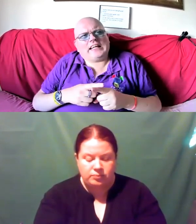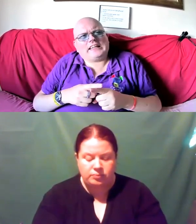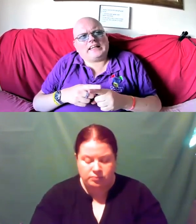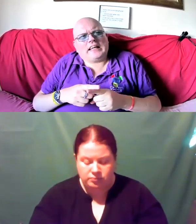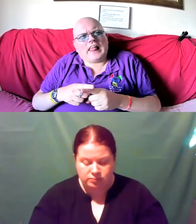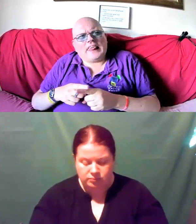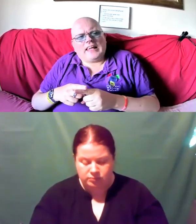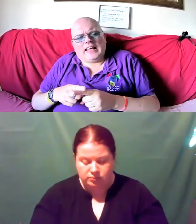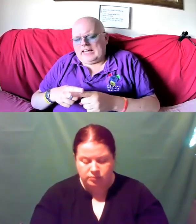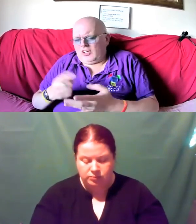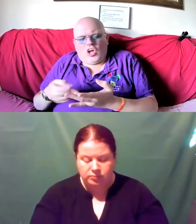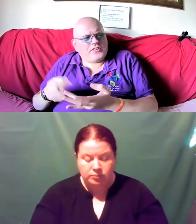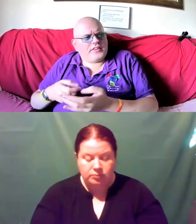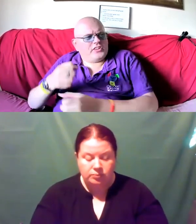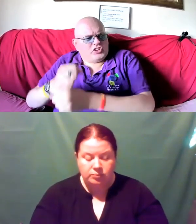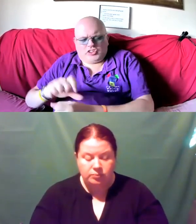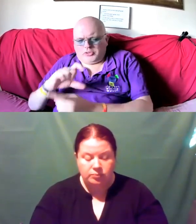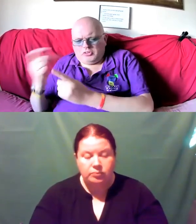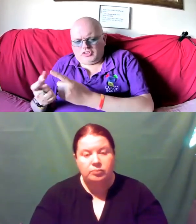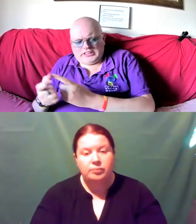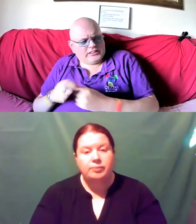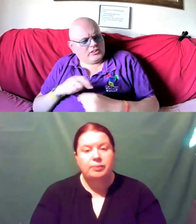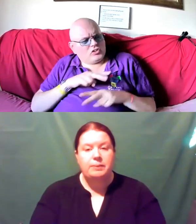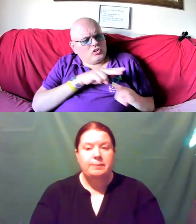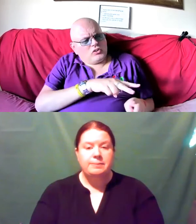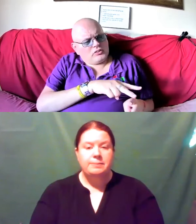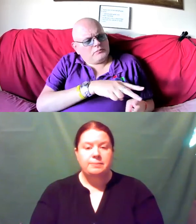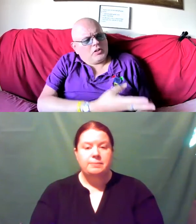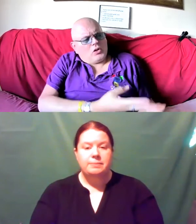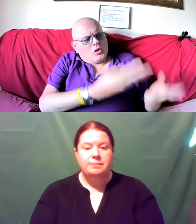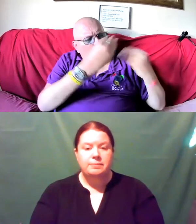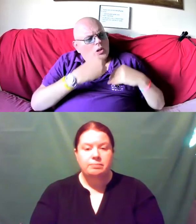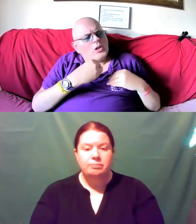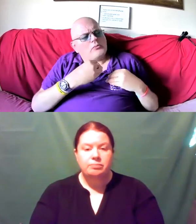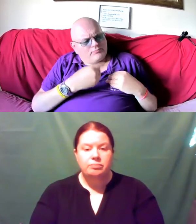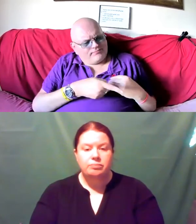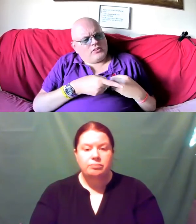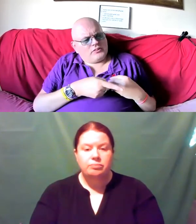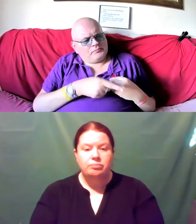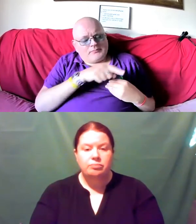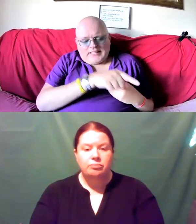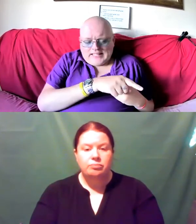the Methodists have done it. They've conducted their discernment, prayer,